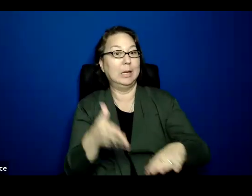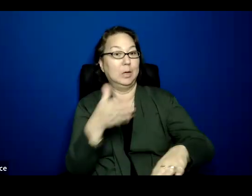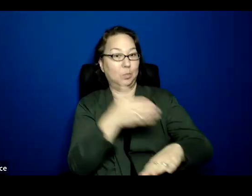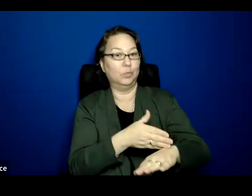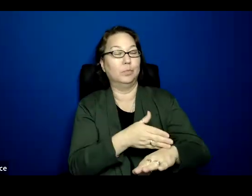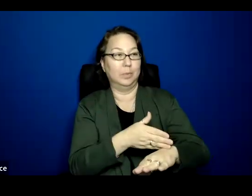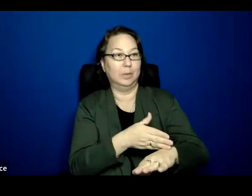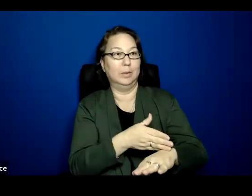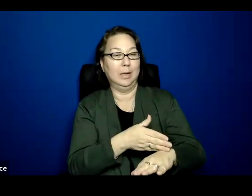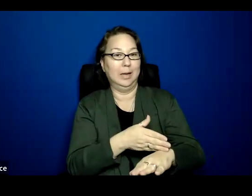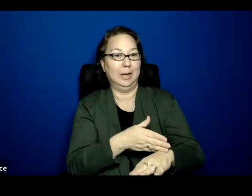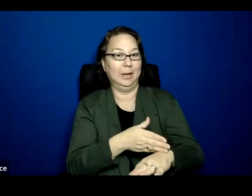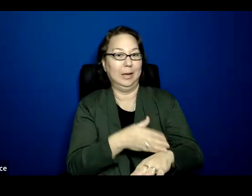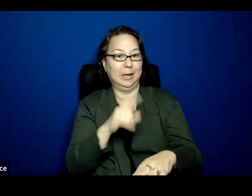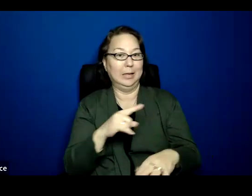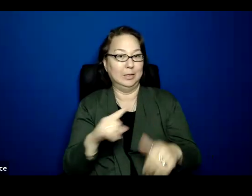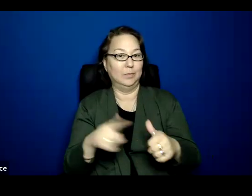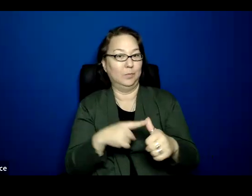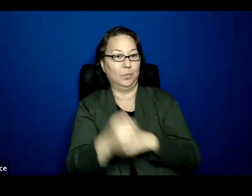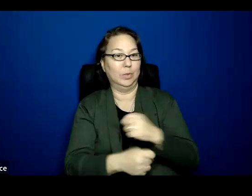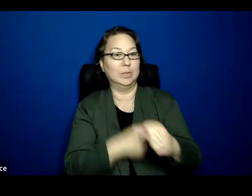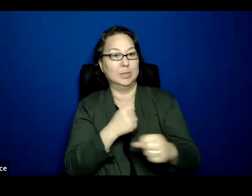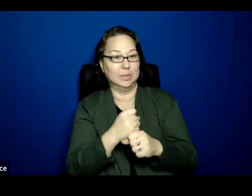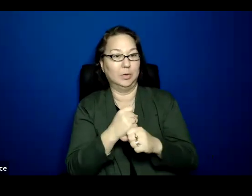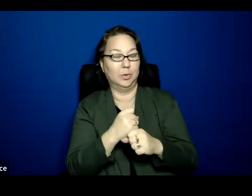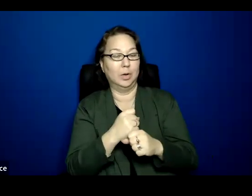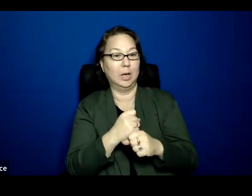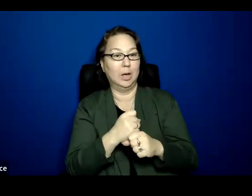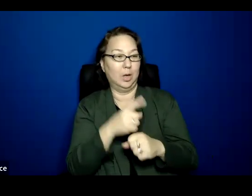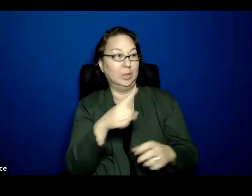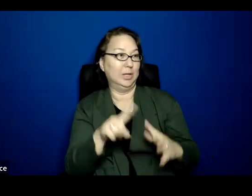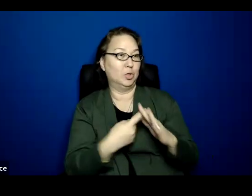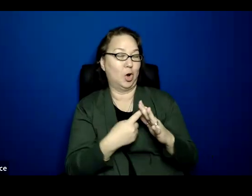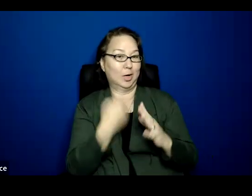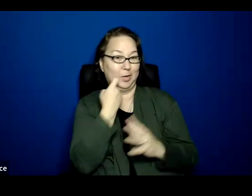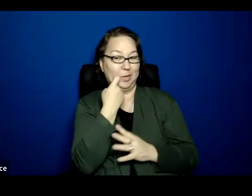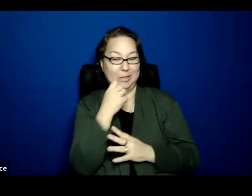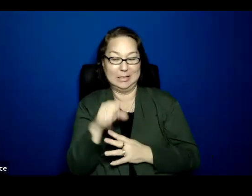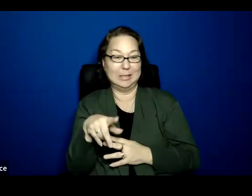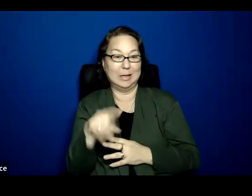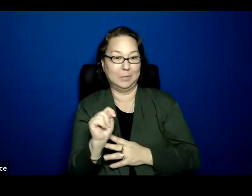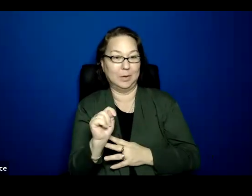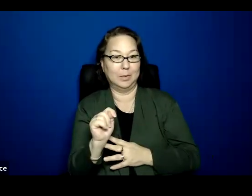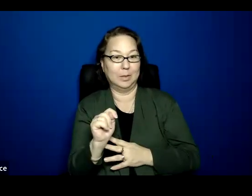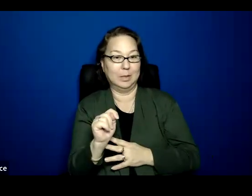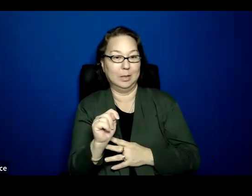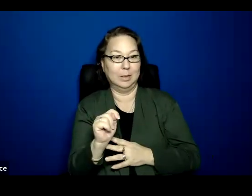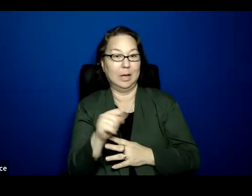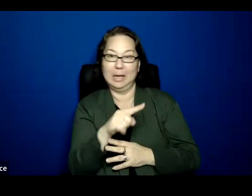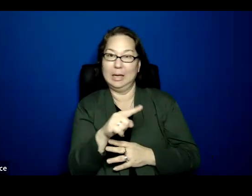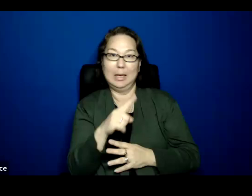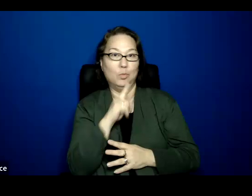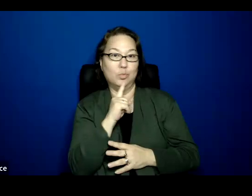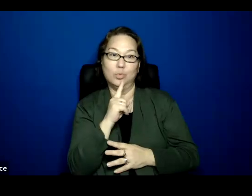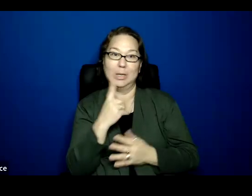year that he just started in September. And he has advanced and he has been saying